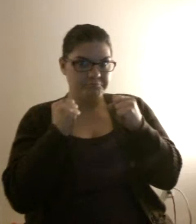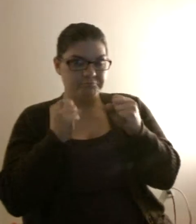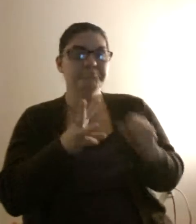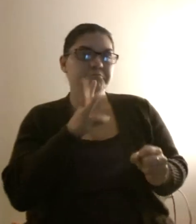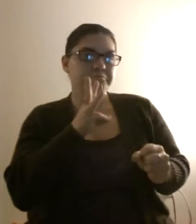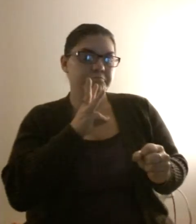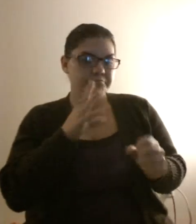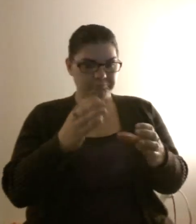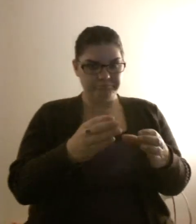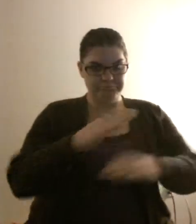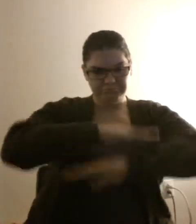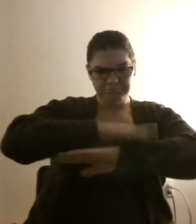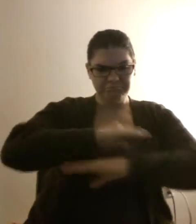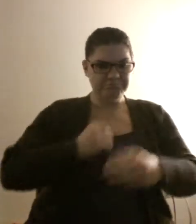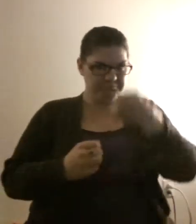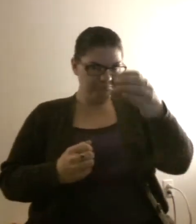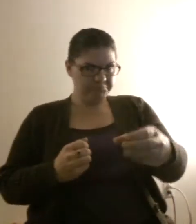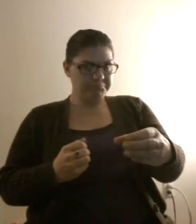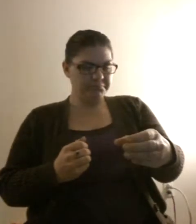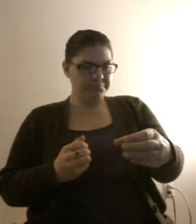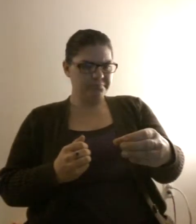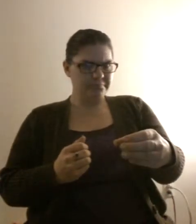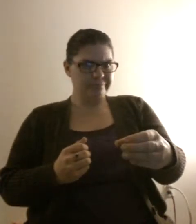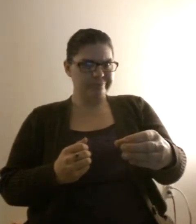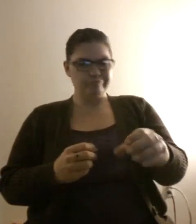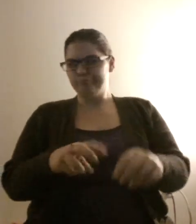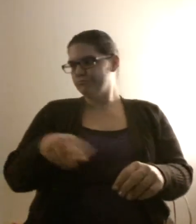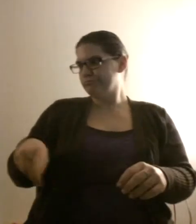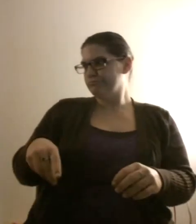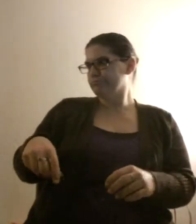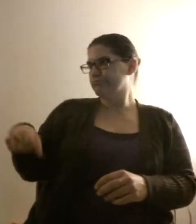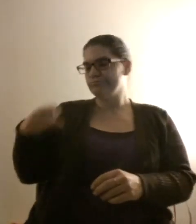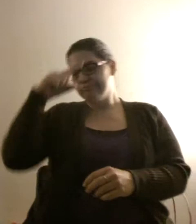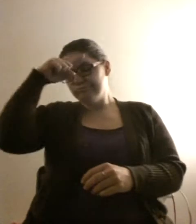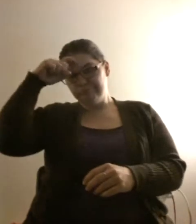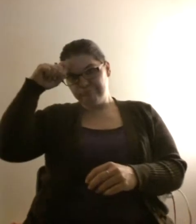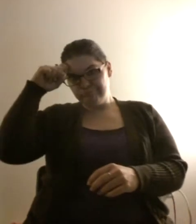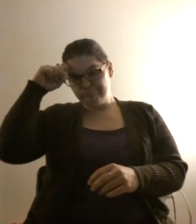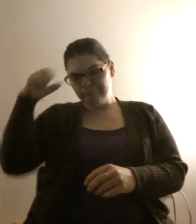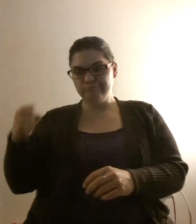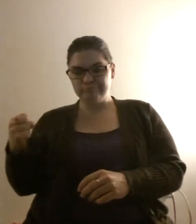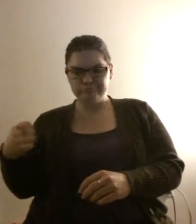a table or whatever, especially in summertime, and you come back, and then there is moisture all around the outside of it. I did